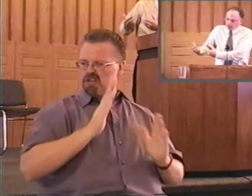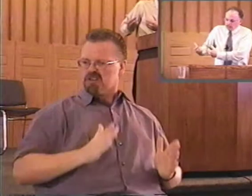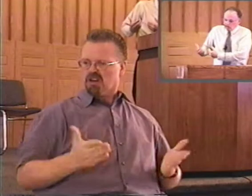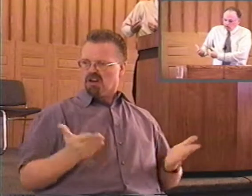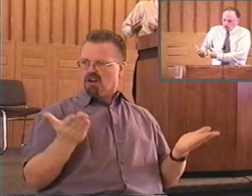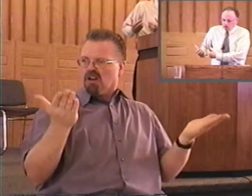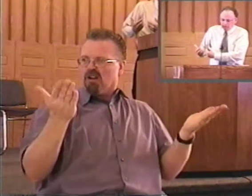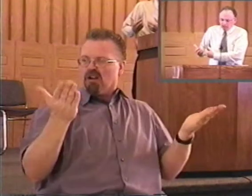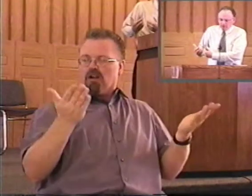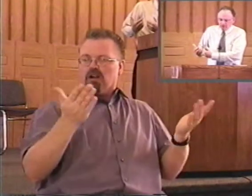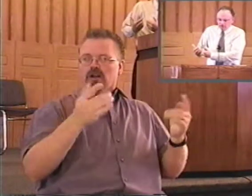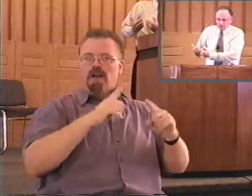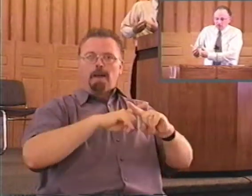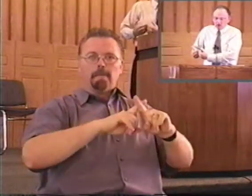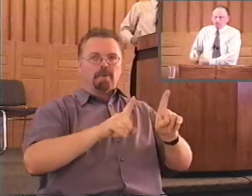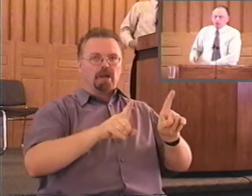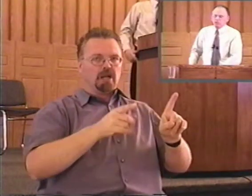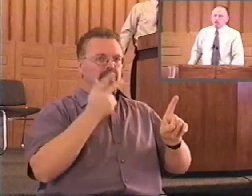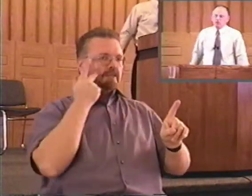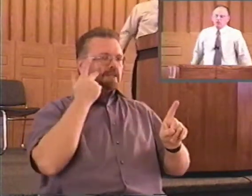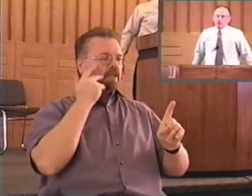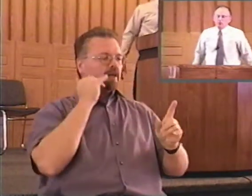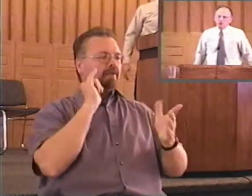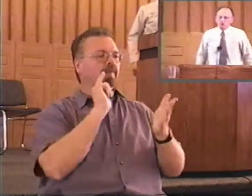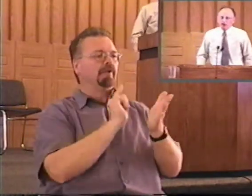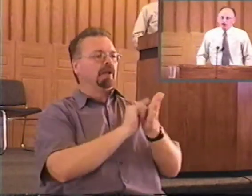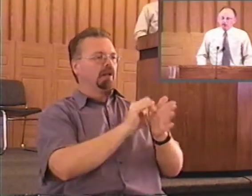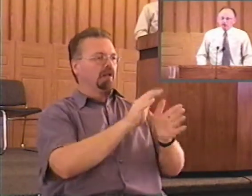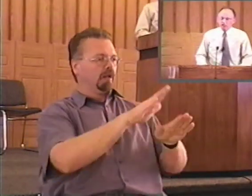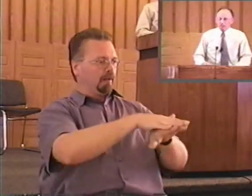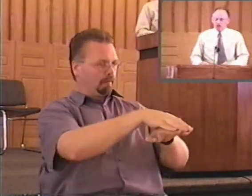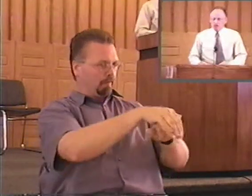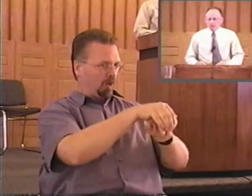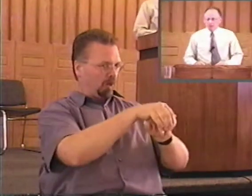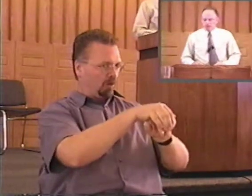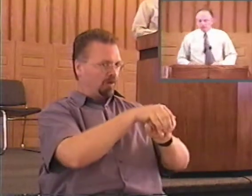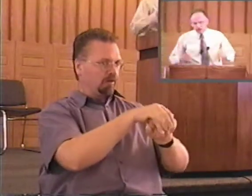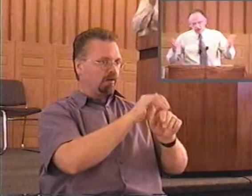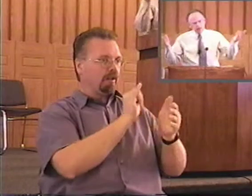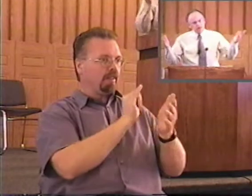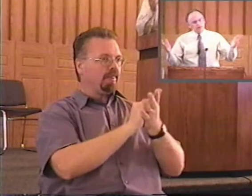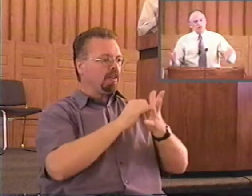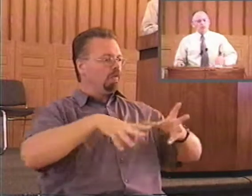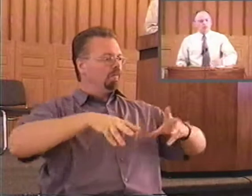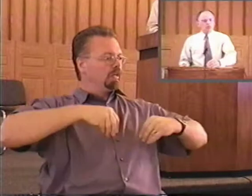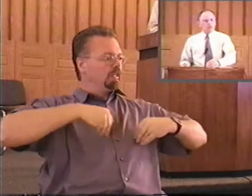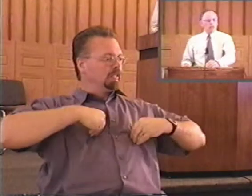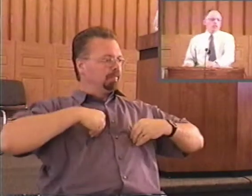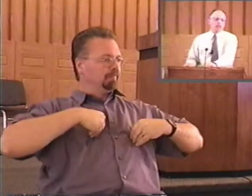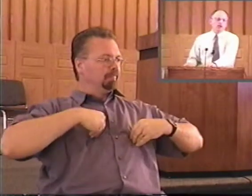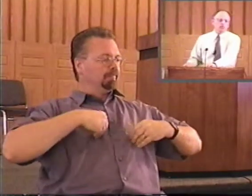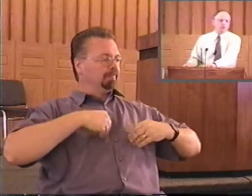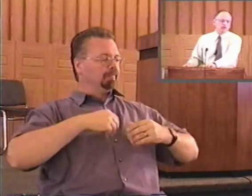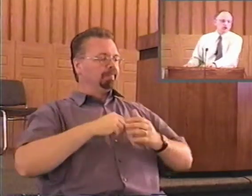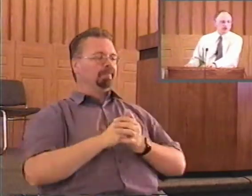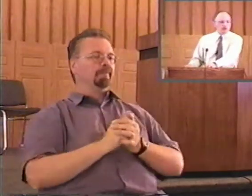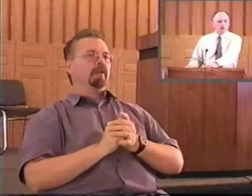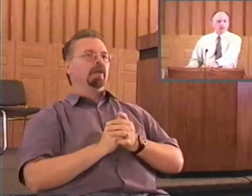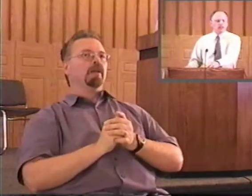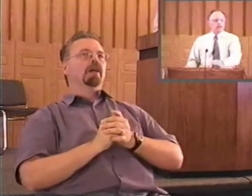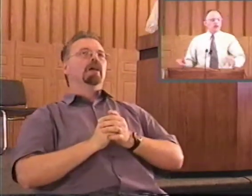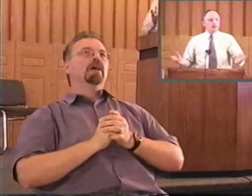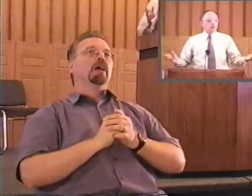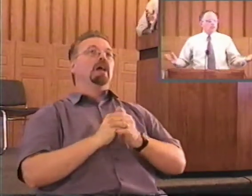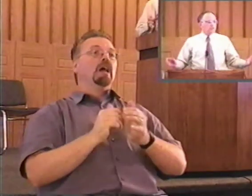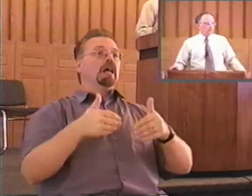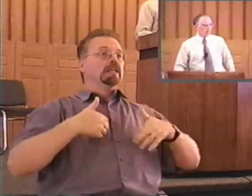here there's an element of hypocrisy that we have taken on. Kids, young kids,